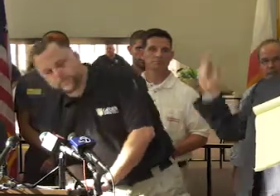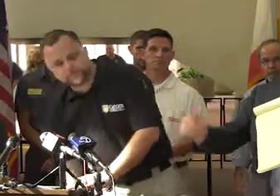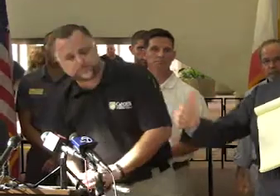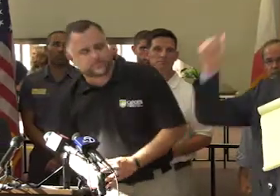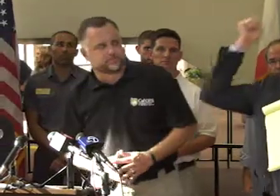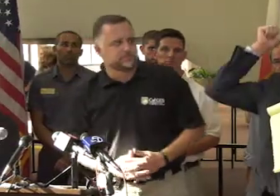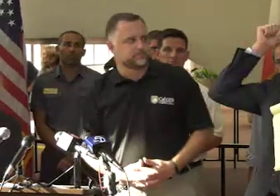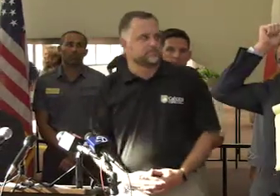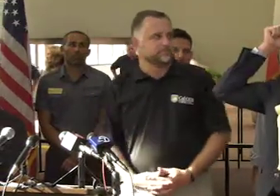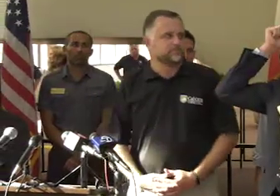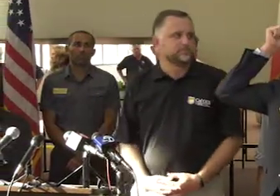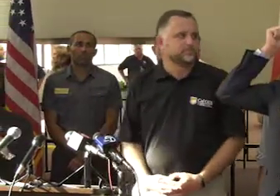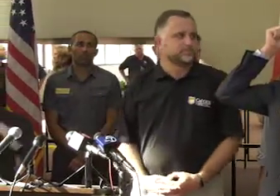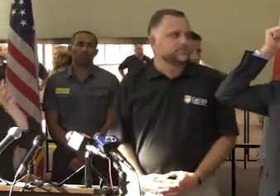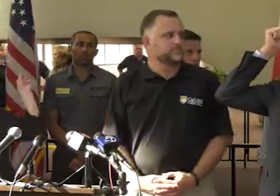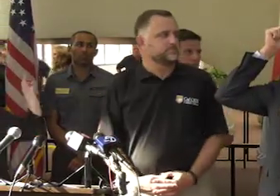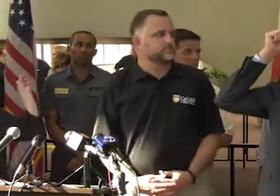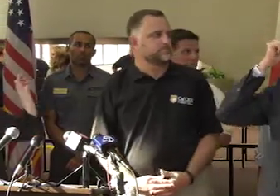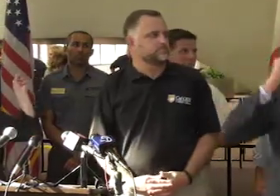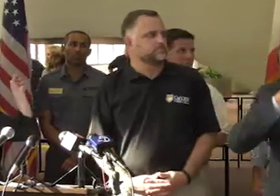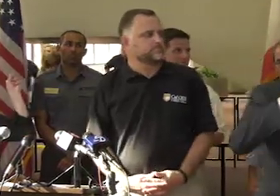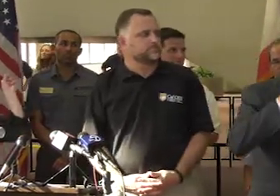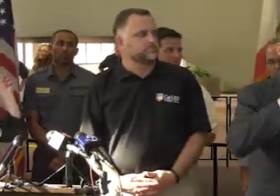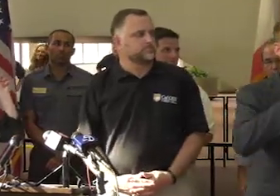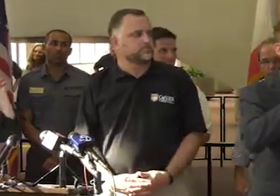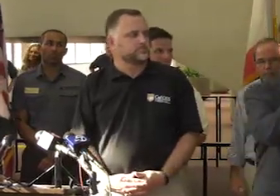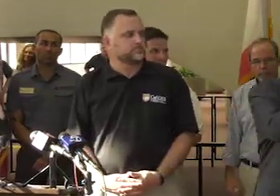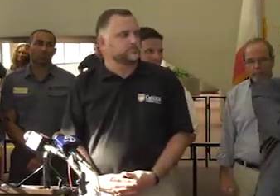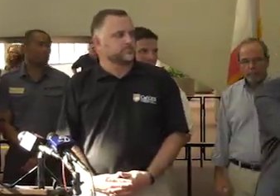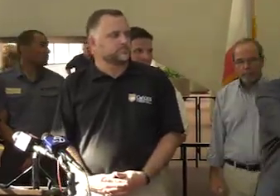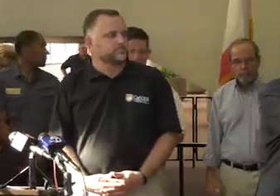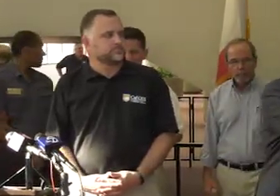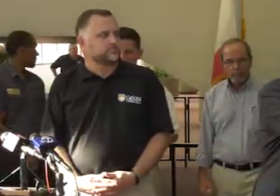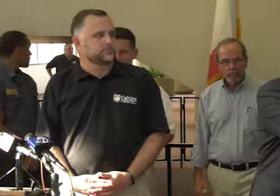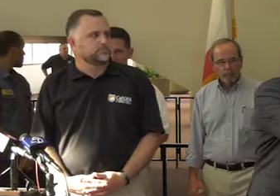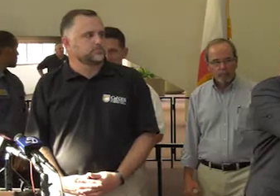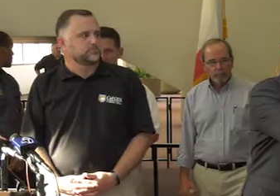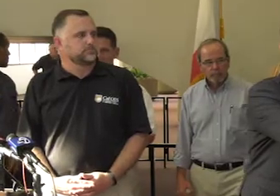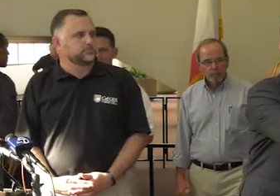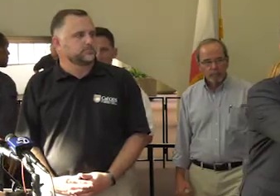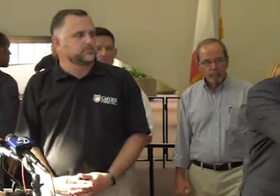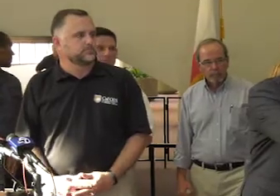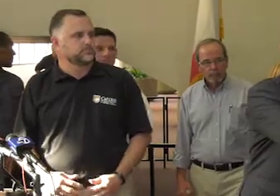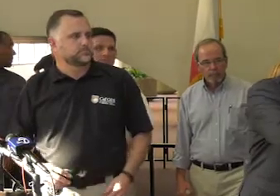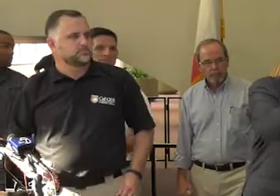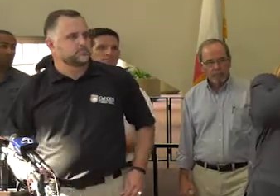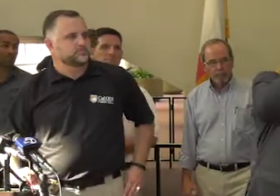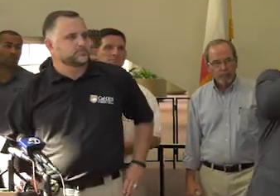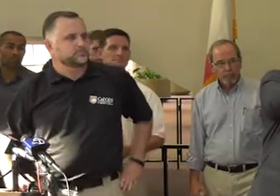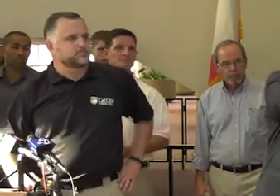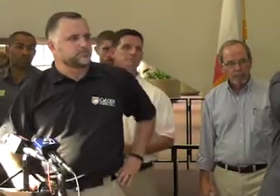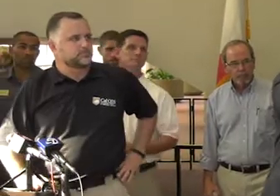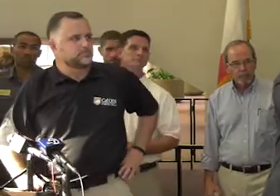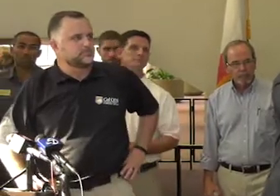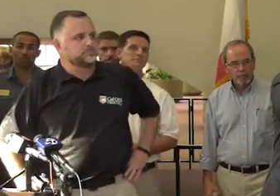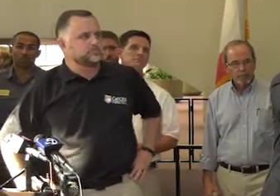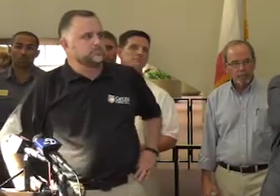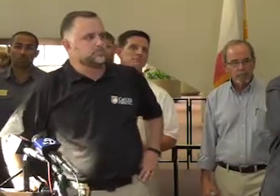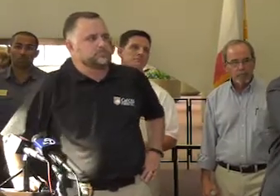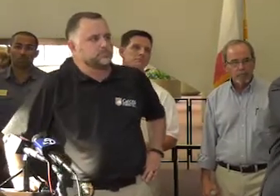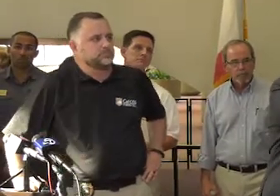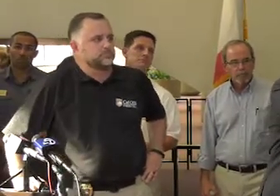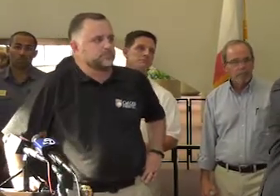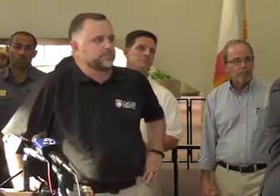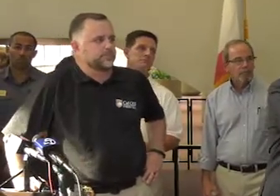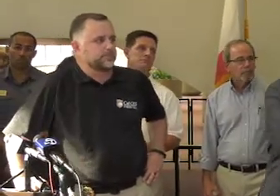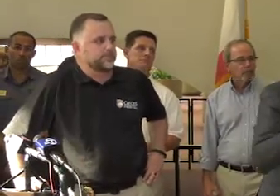EPA on the other side of the staircase. We're going to have young lady here in blue, the other young lady in blue,